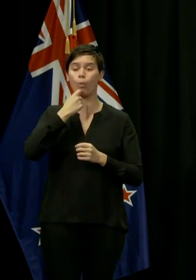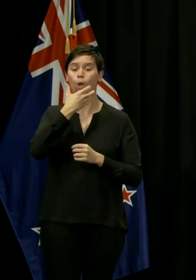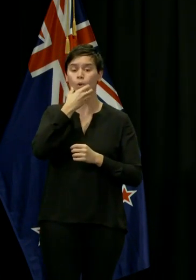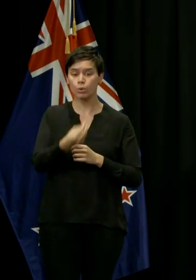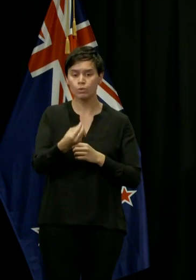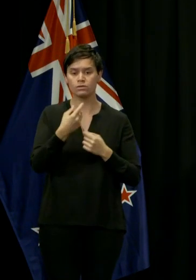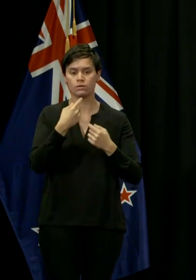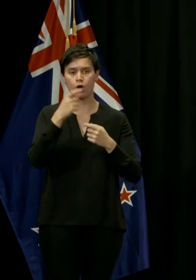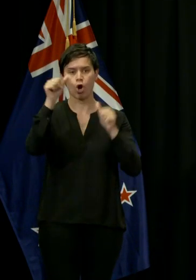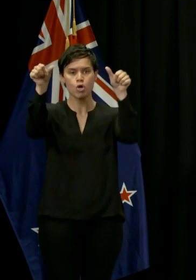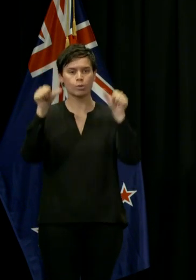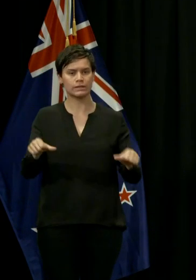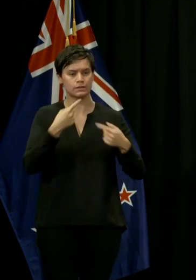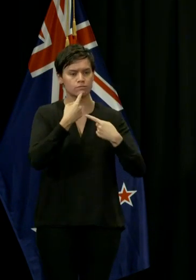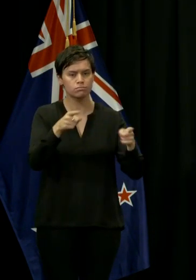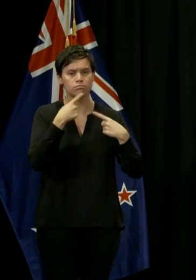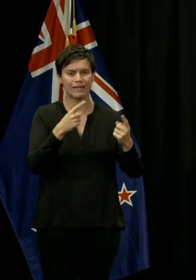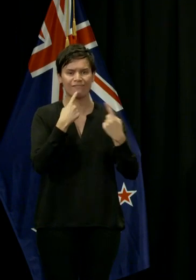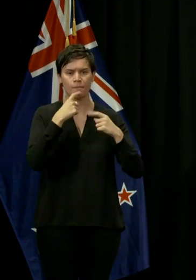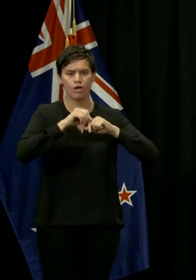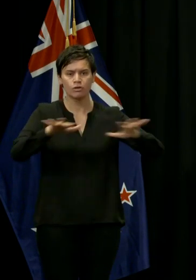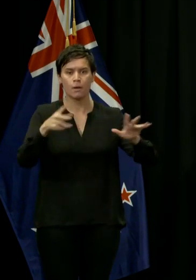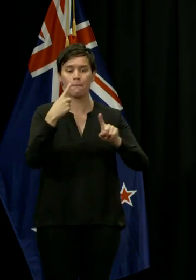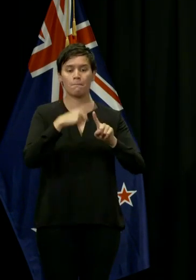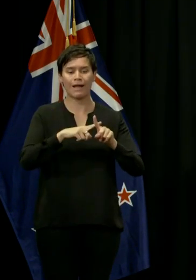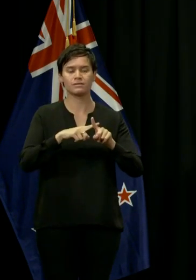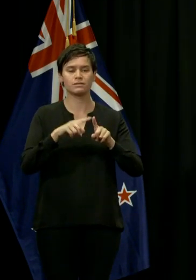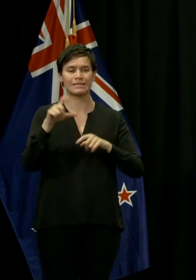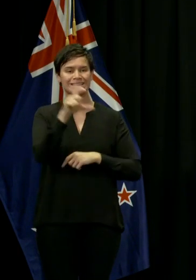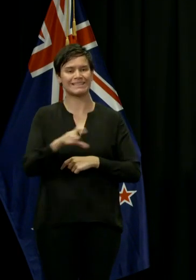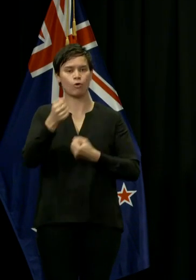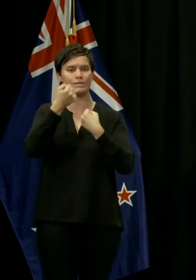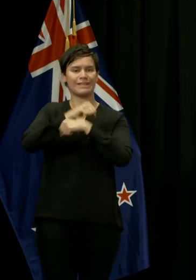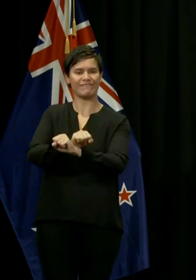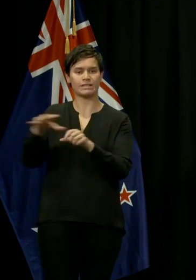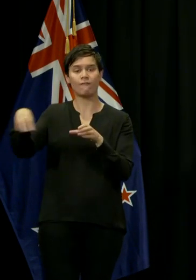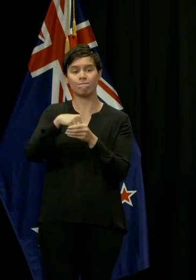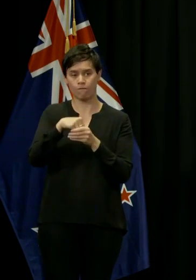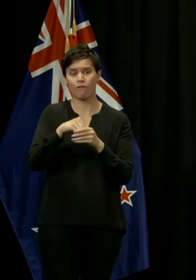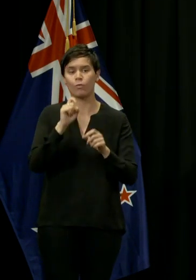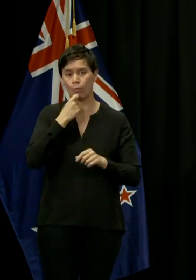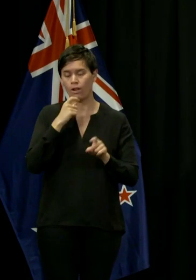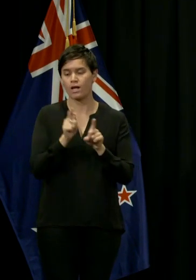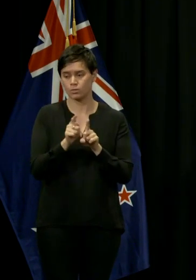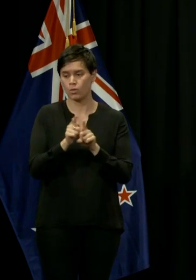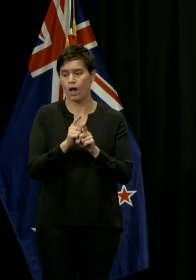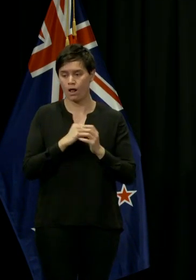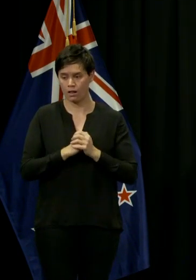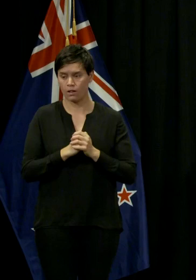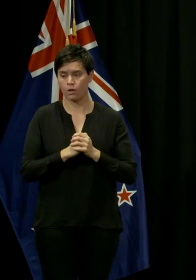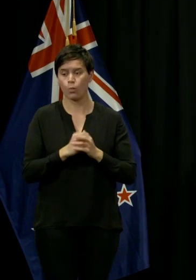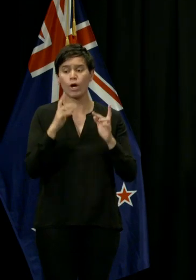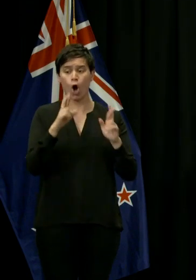emergency. Our police officers obviously will be part of our enforcement regime, and of course we hope not to have to use